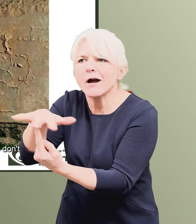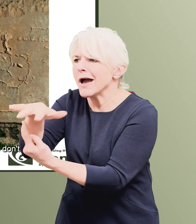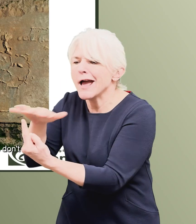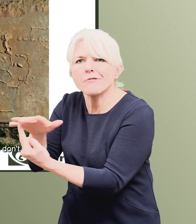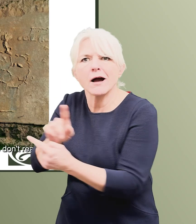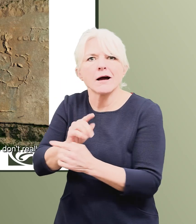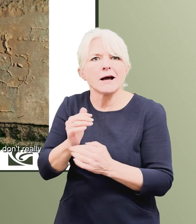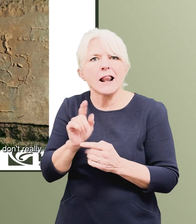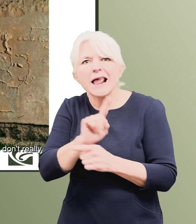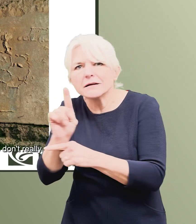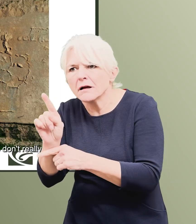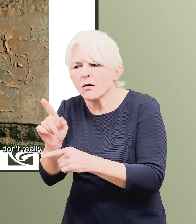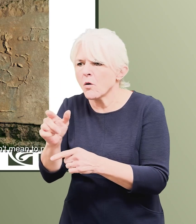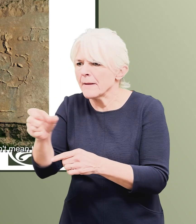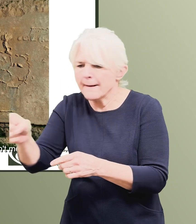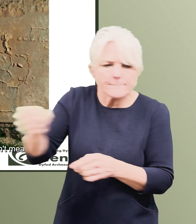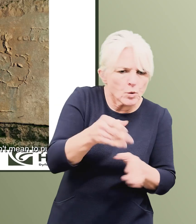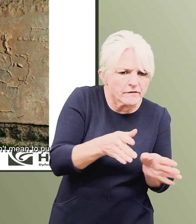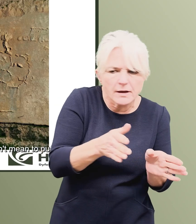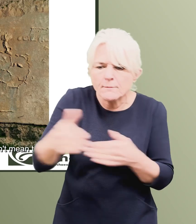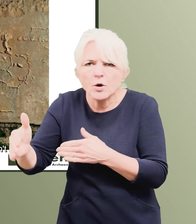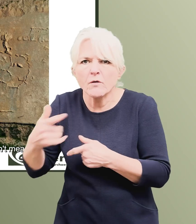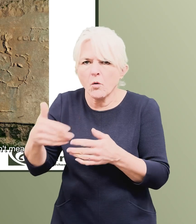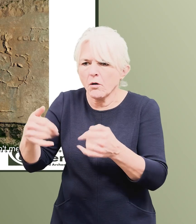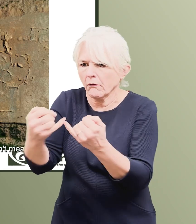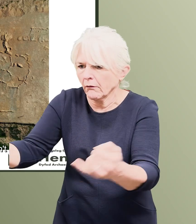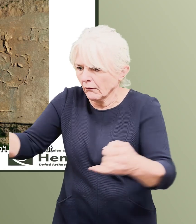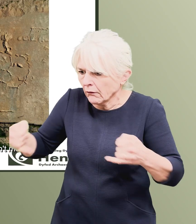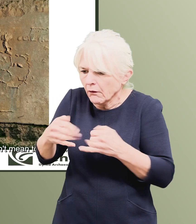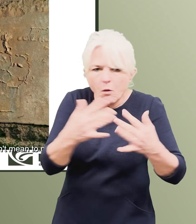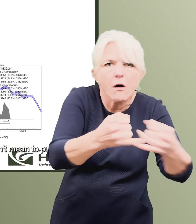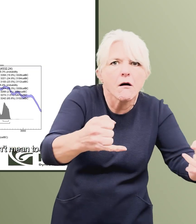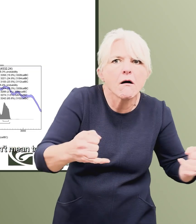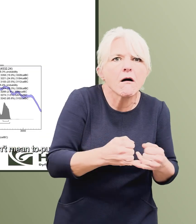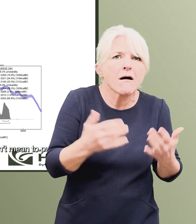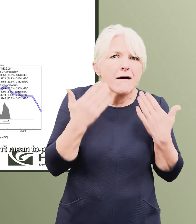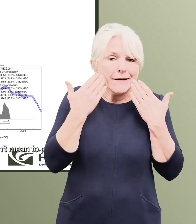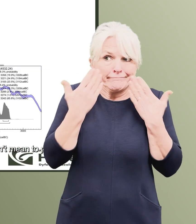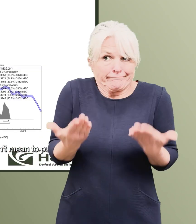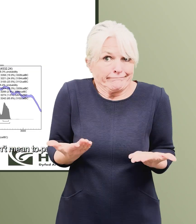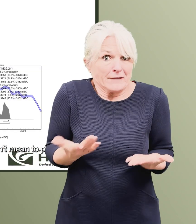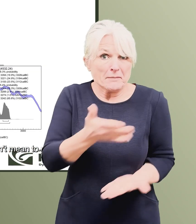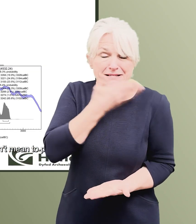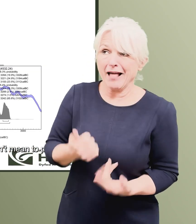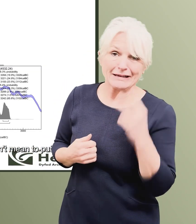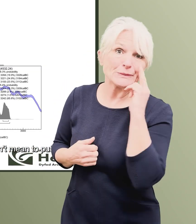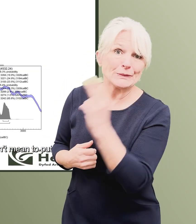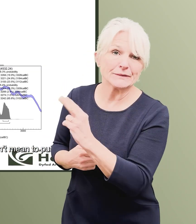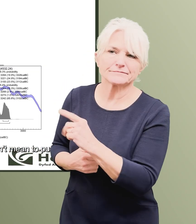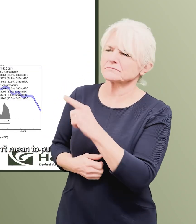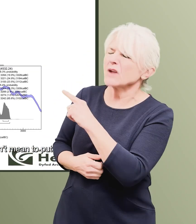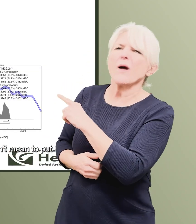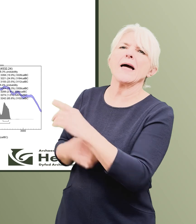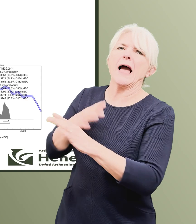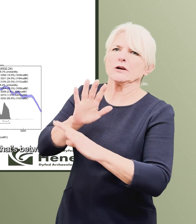this, but it's very, very nice anyway. The only date we have for it, I didn't mean to put